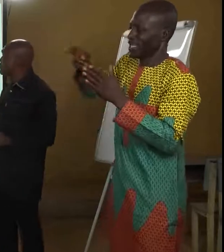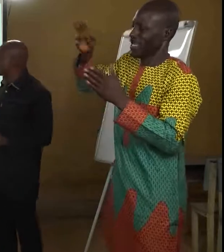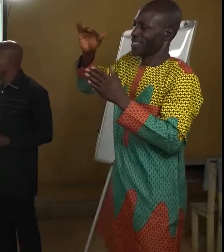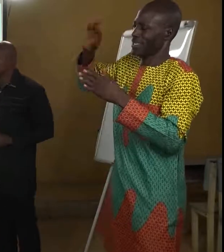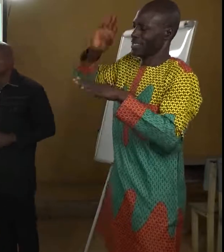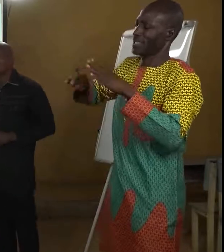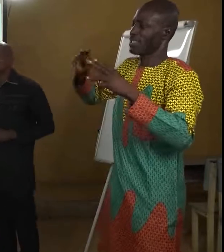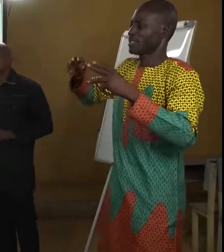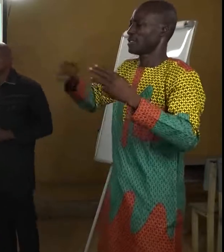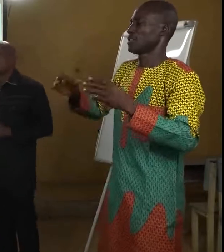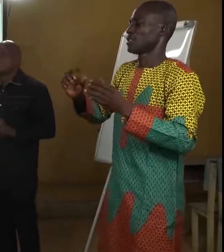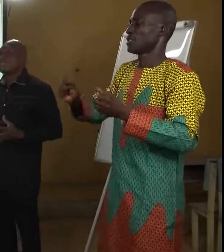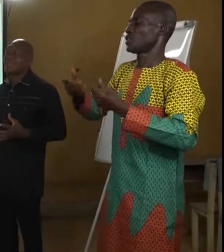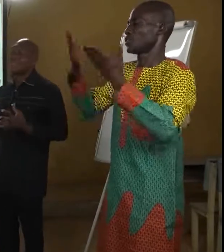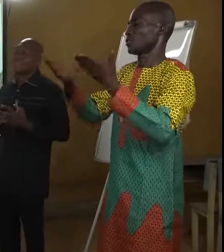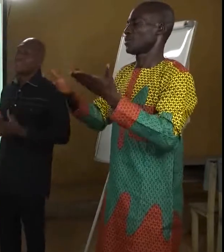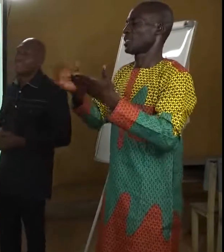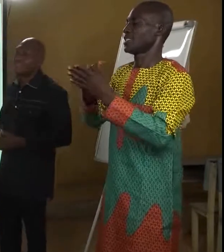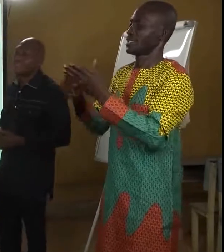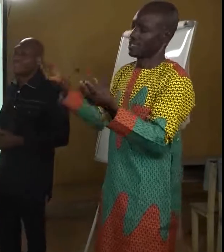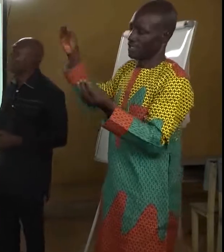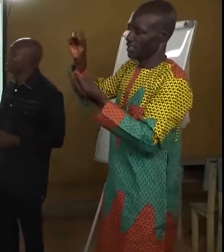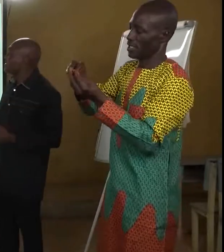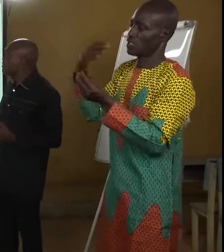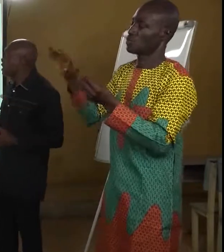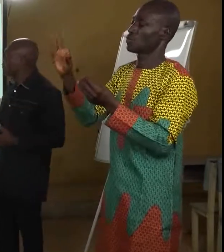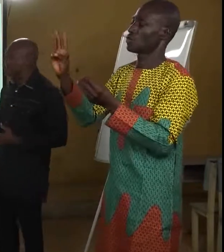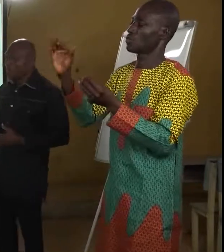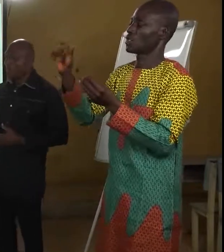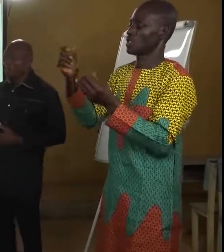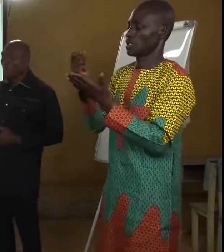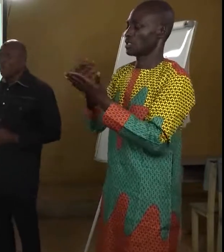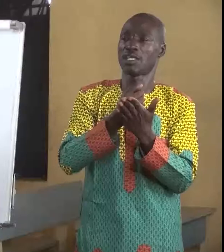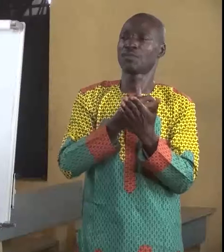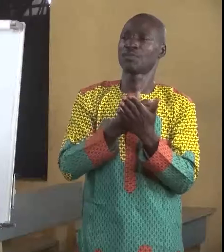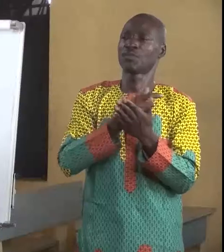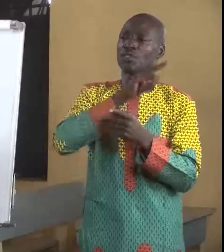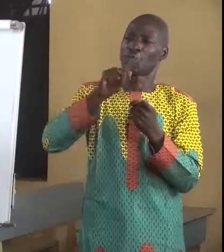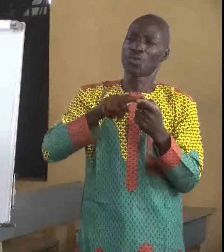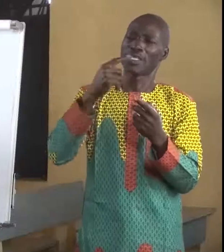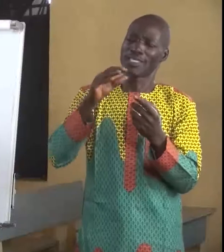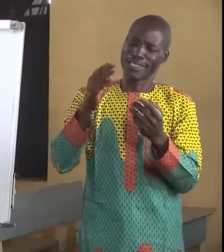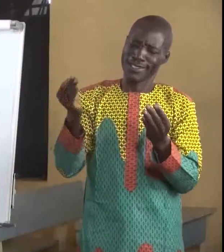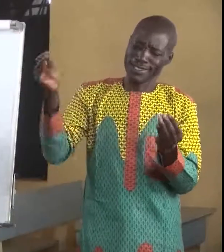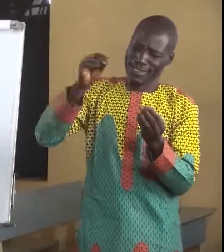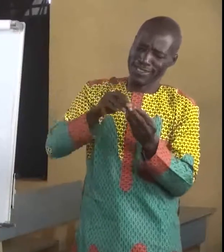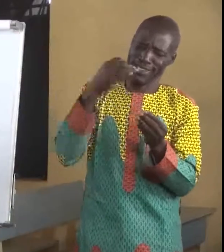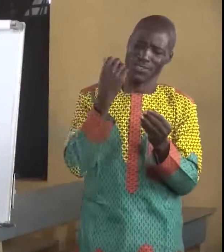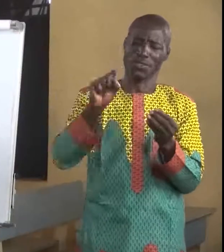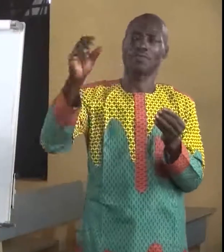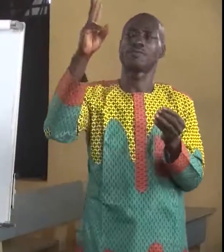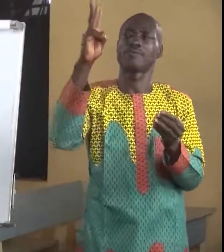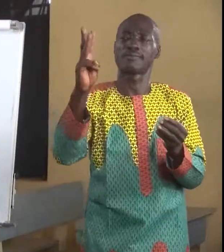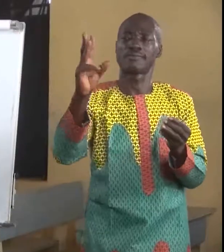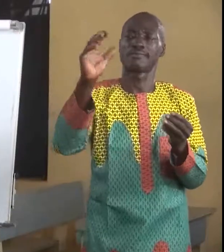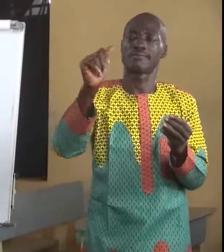and it is caused by increase in wages and their salaries. Demand pull. When there is increase in wages and salaries,